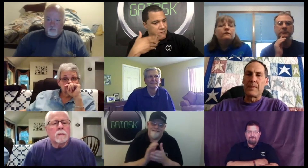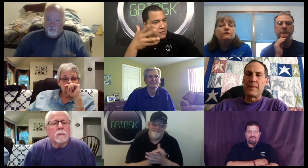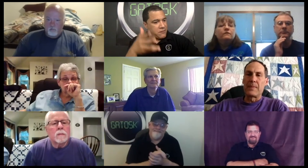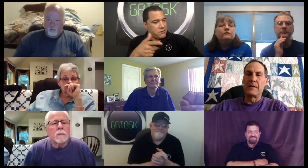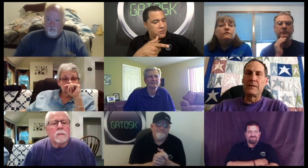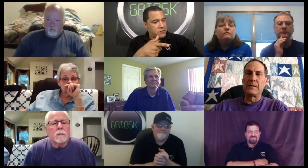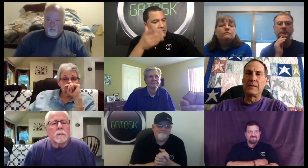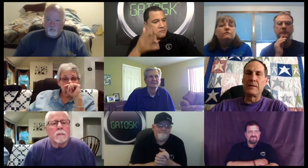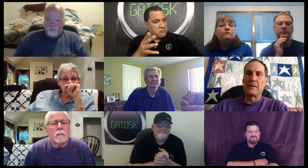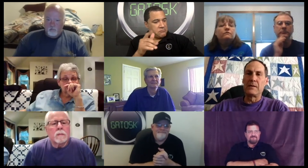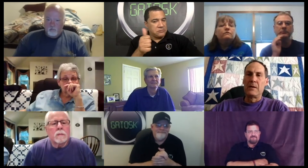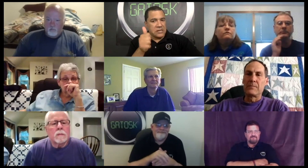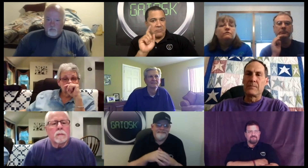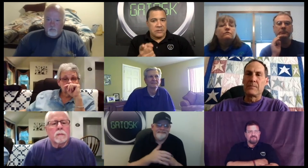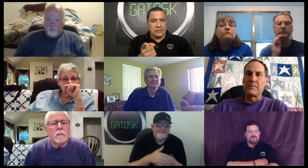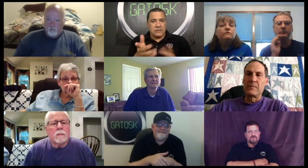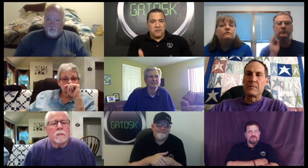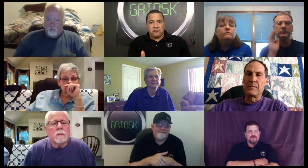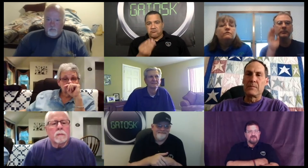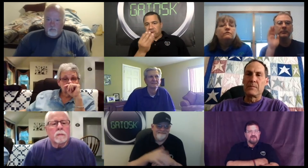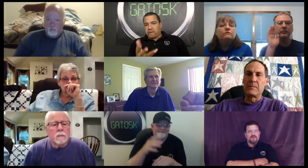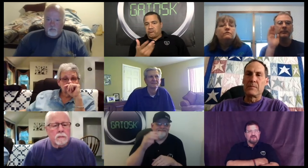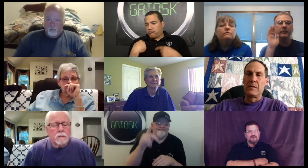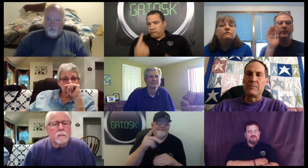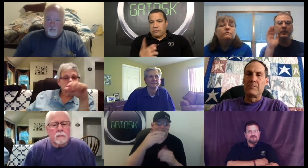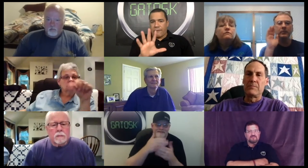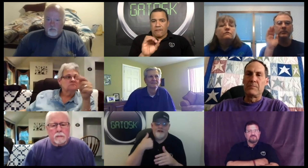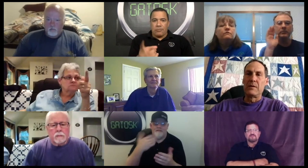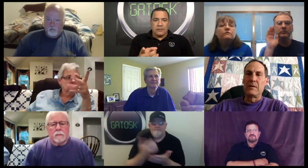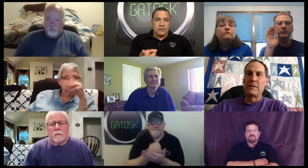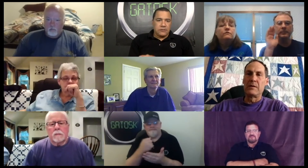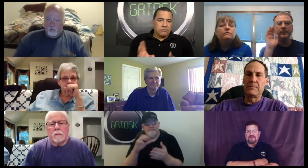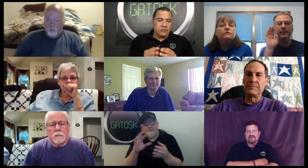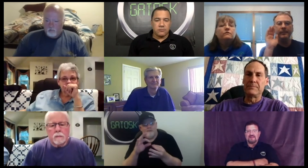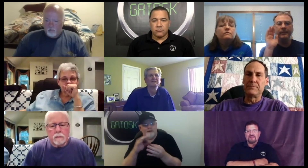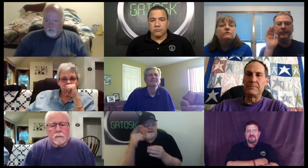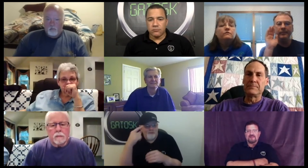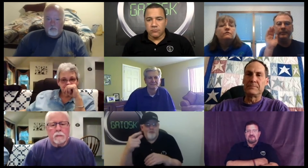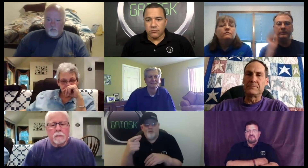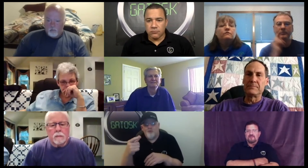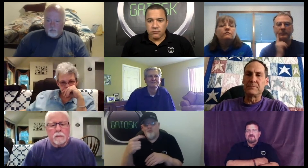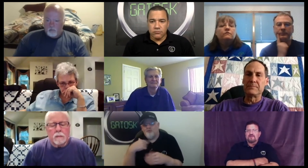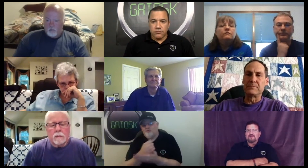So, as Joshua said, we have about 10 minutes left. I just want to let you know that we've been going here for 50 minutes